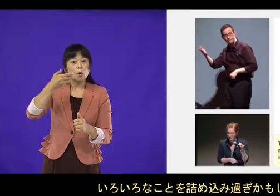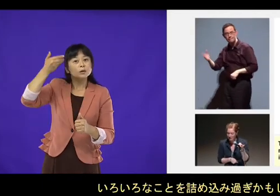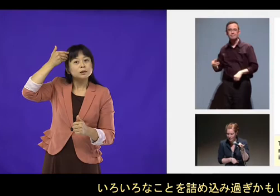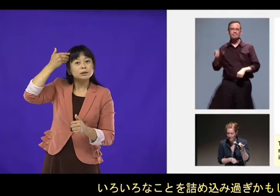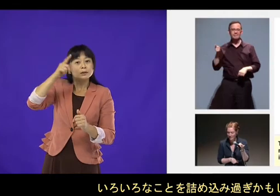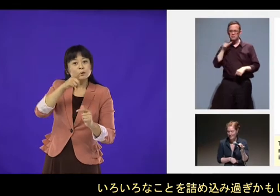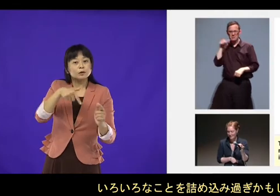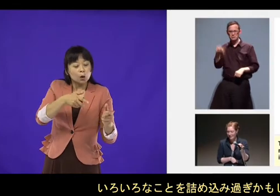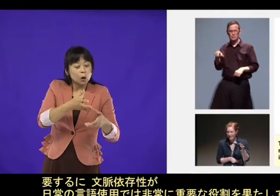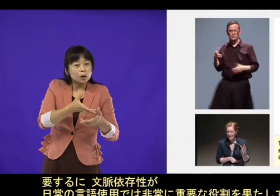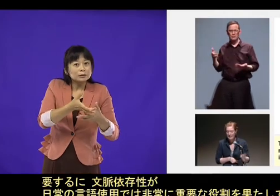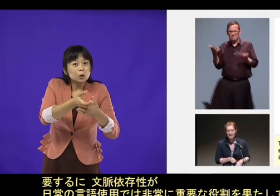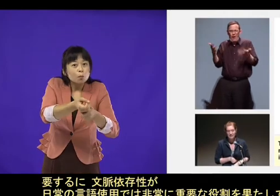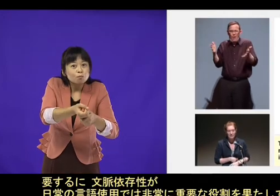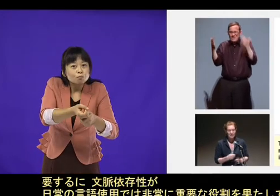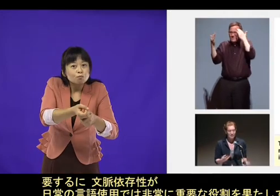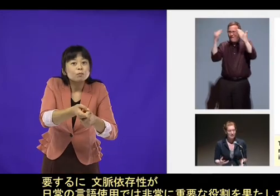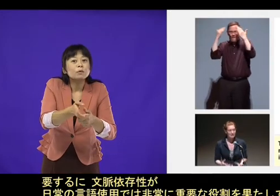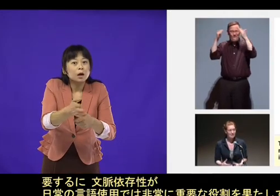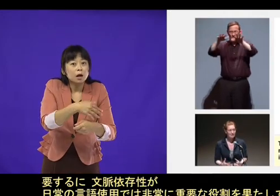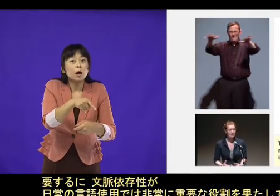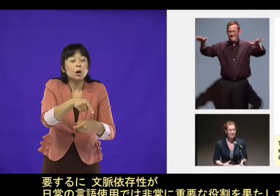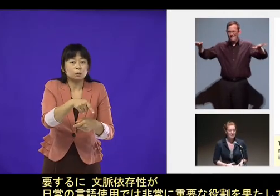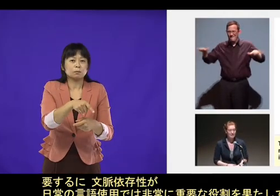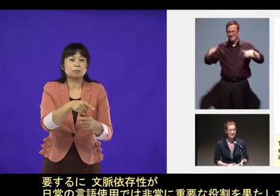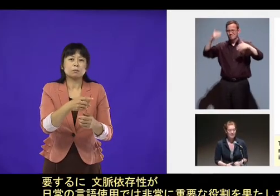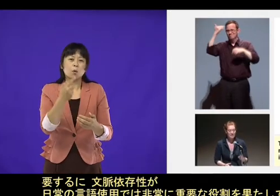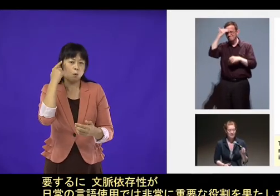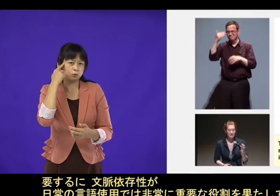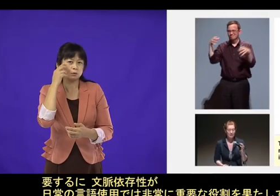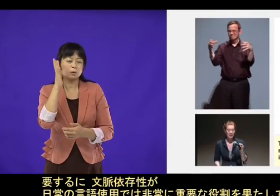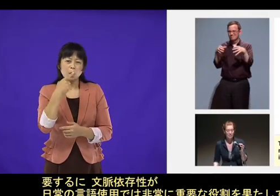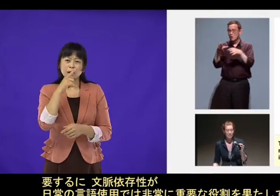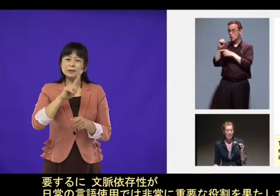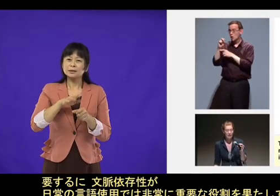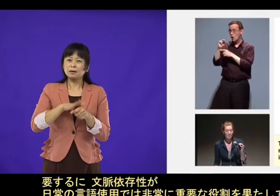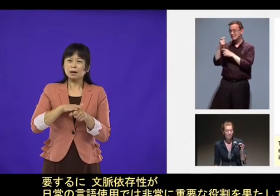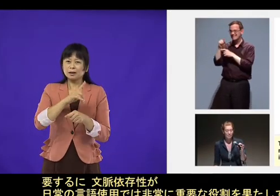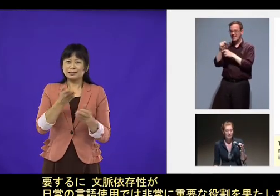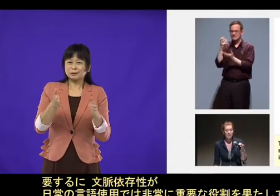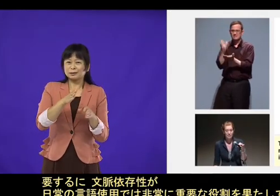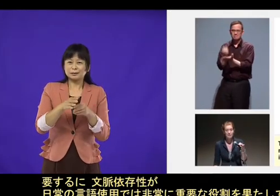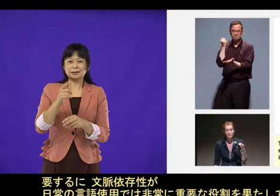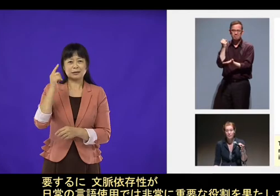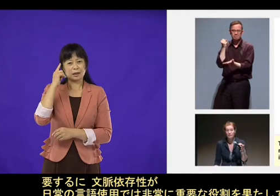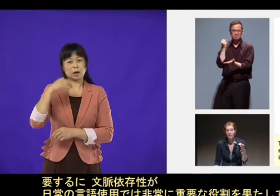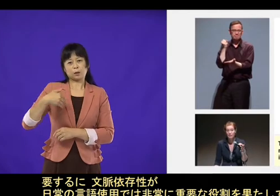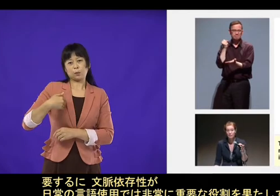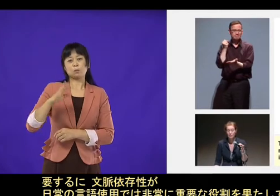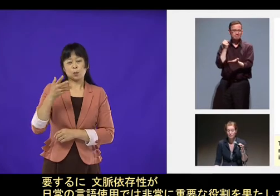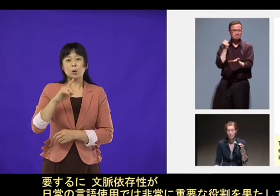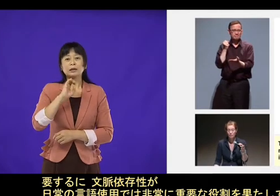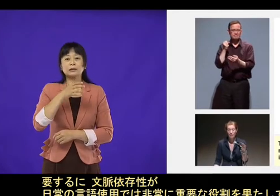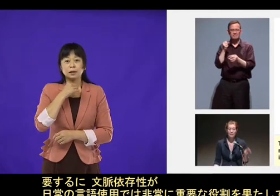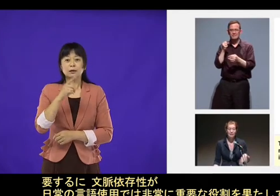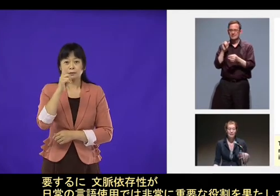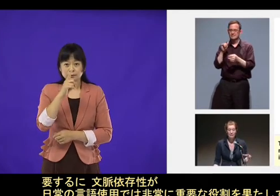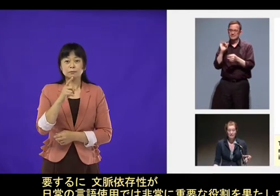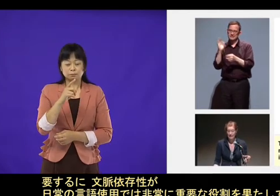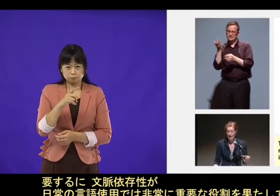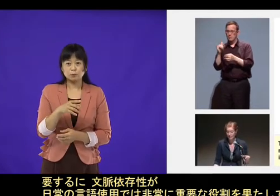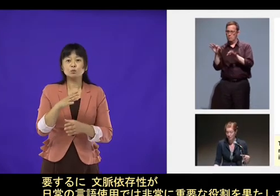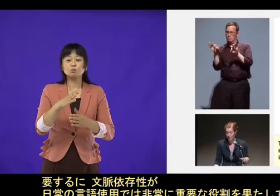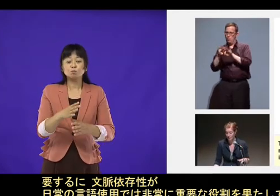quite a mouthful, but basically what it means is that context dependency plays a really important role